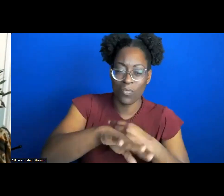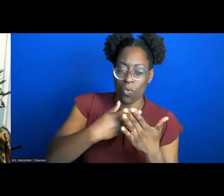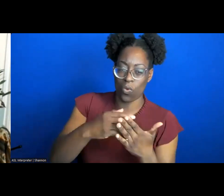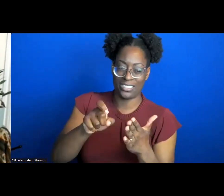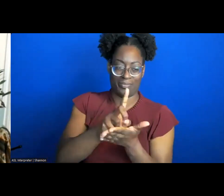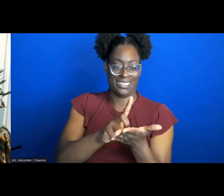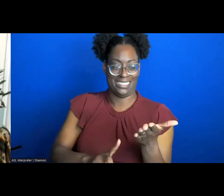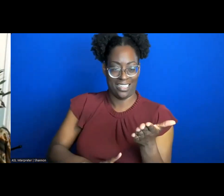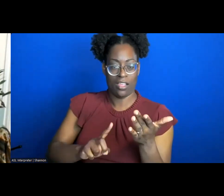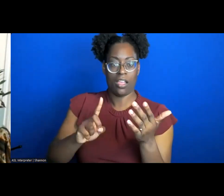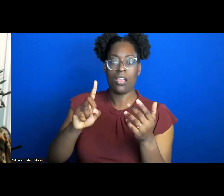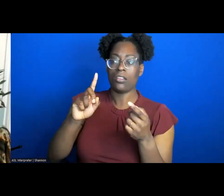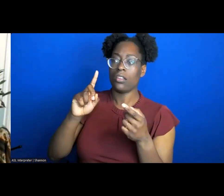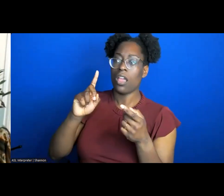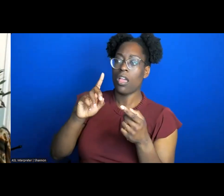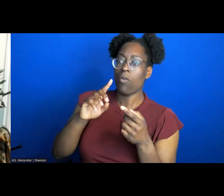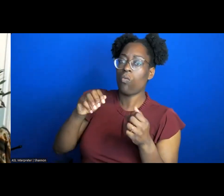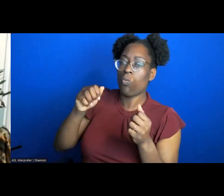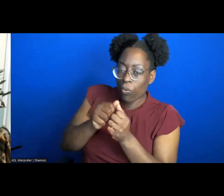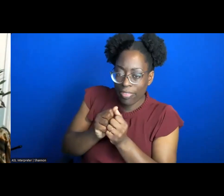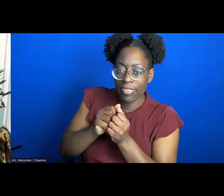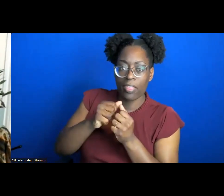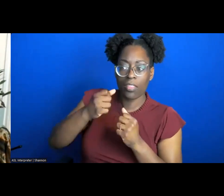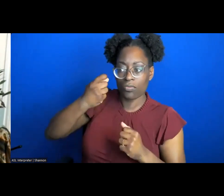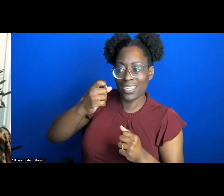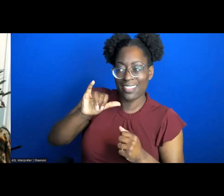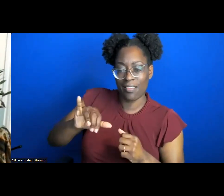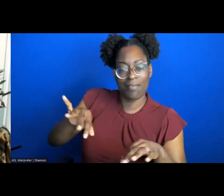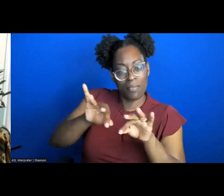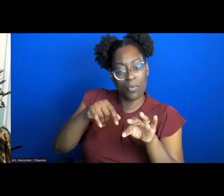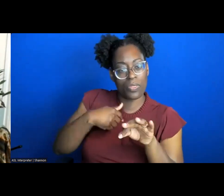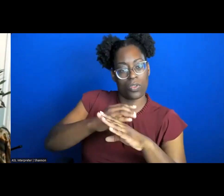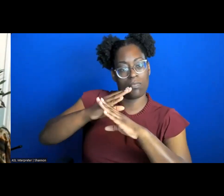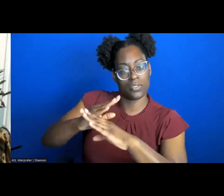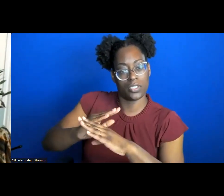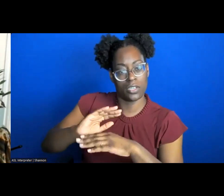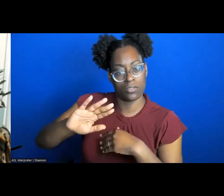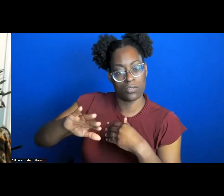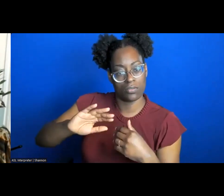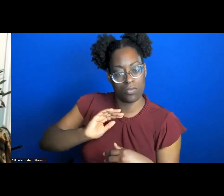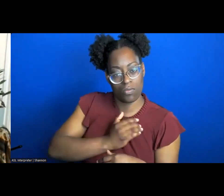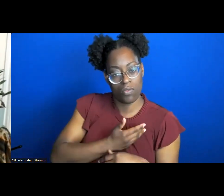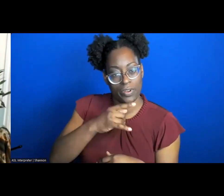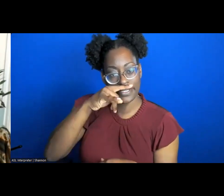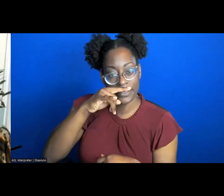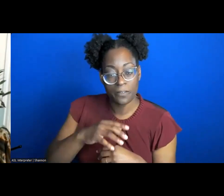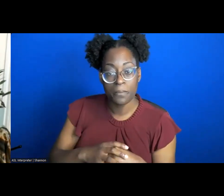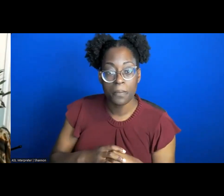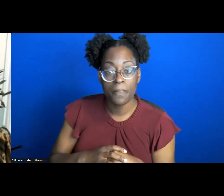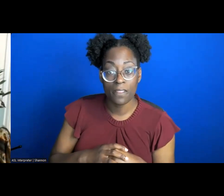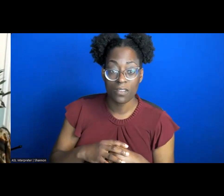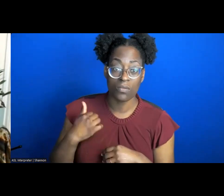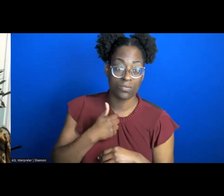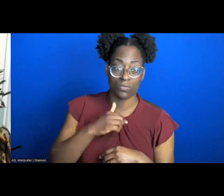Black children is clear that the problem for Black children lies within the anti-Blackness found in the US society and